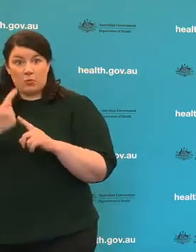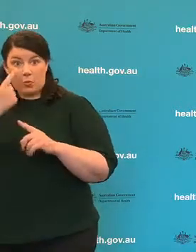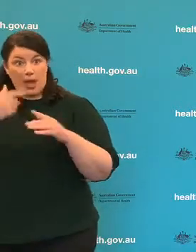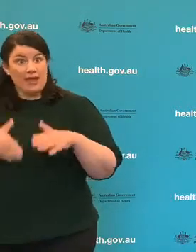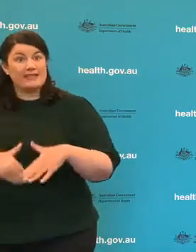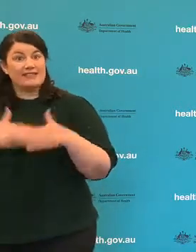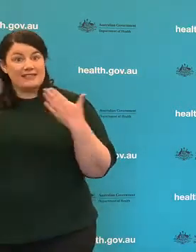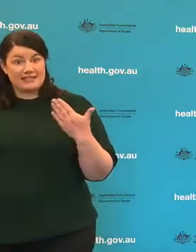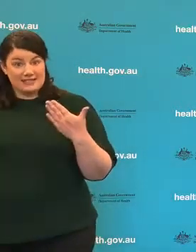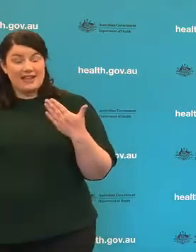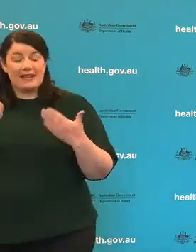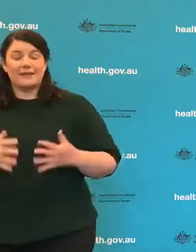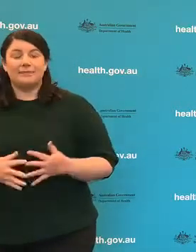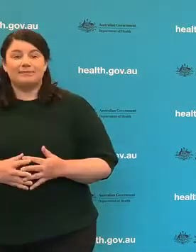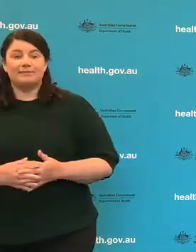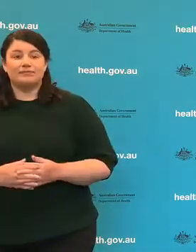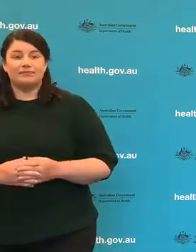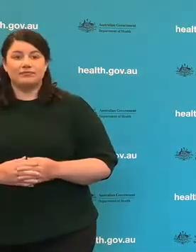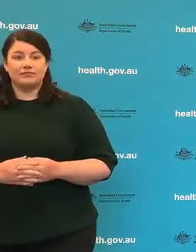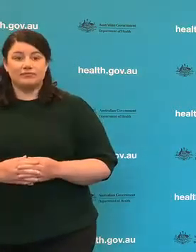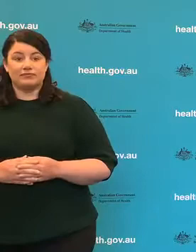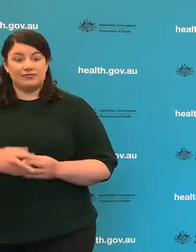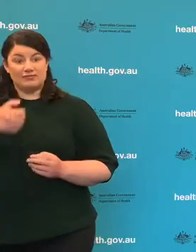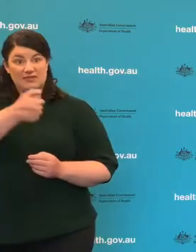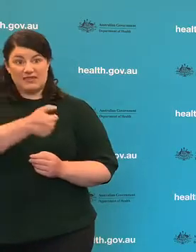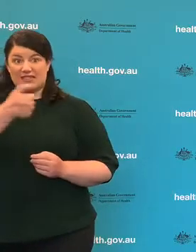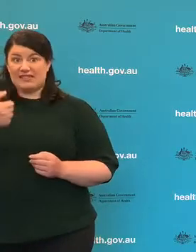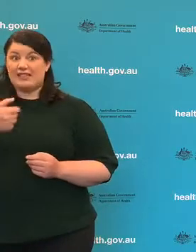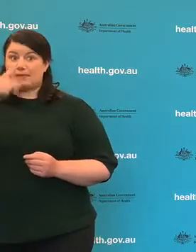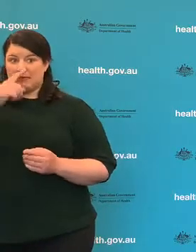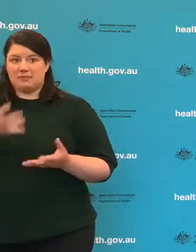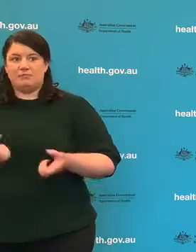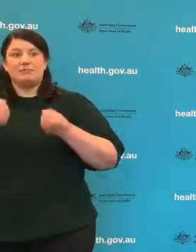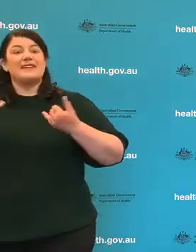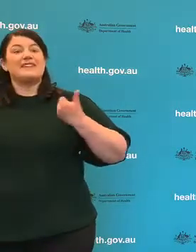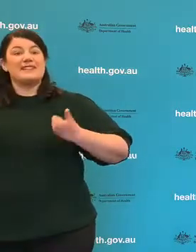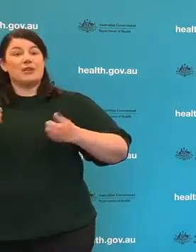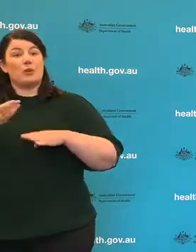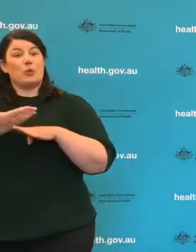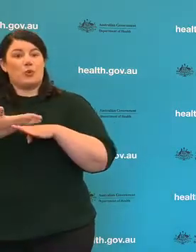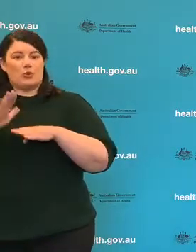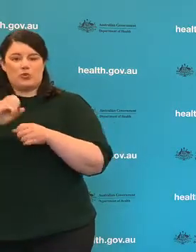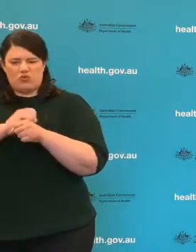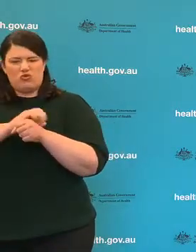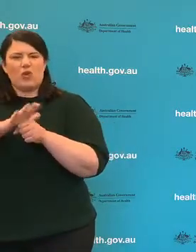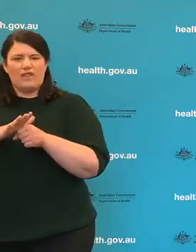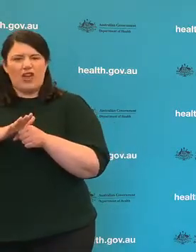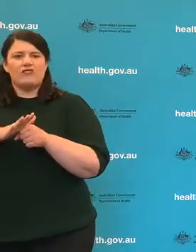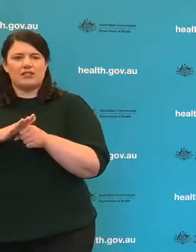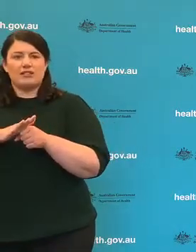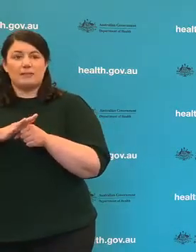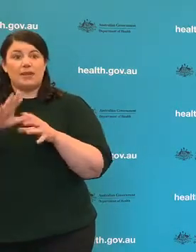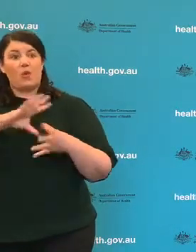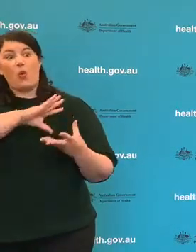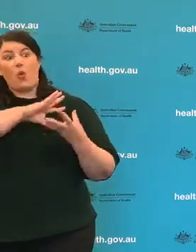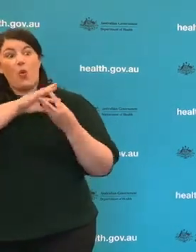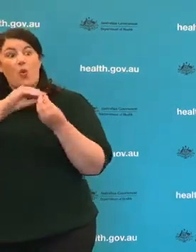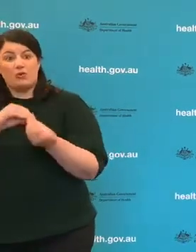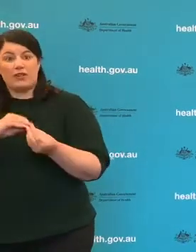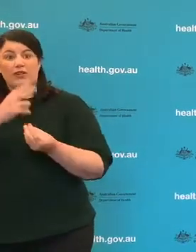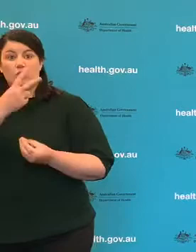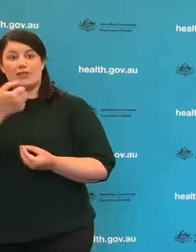to 12 noon today, we've had 66 newly confirmed cases of COVID-19, taking the national total to